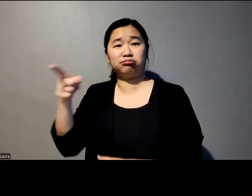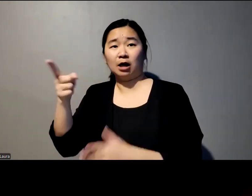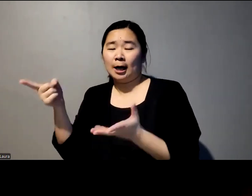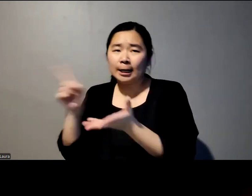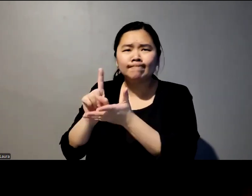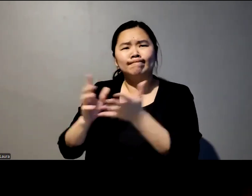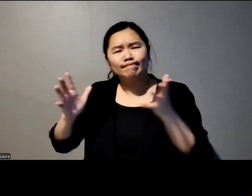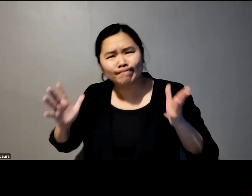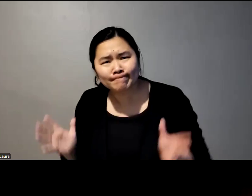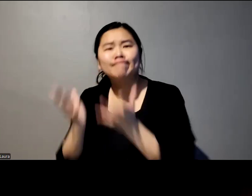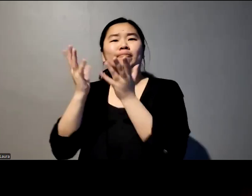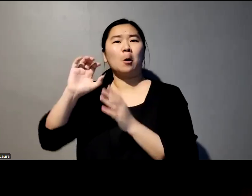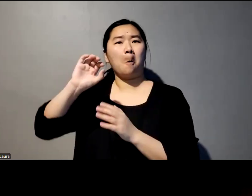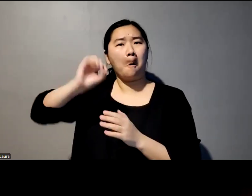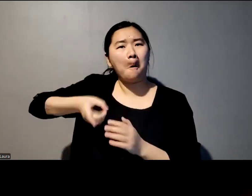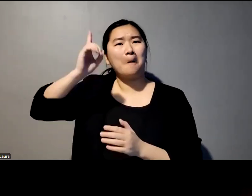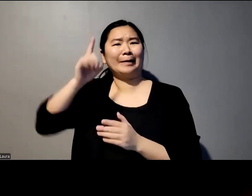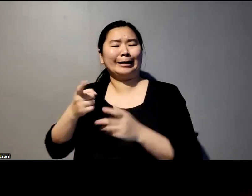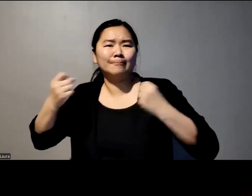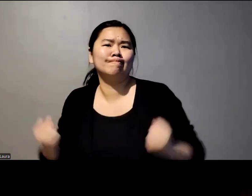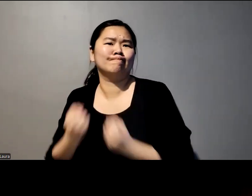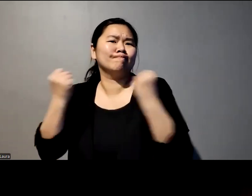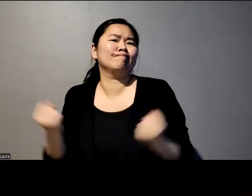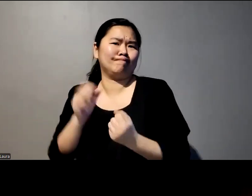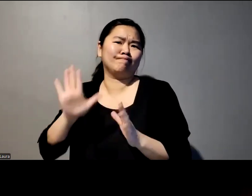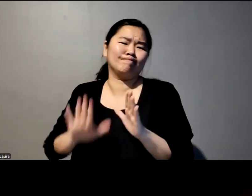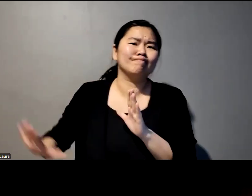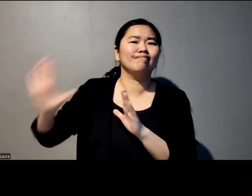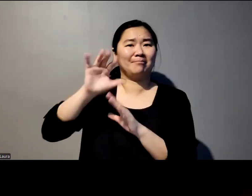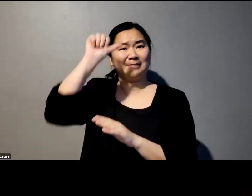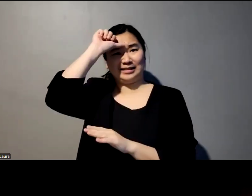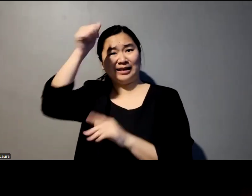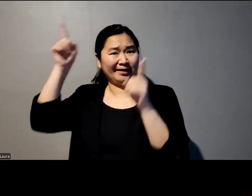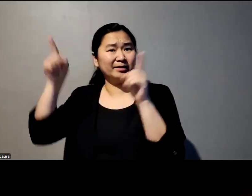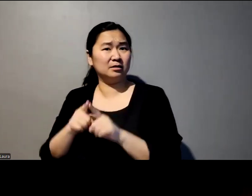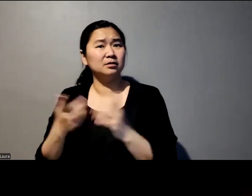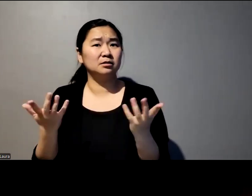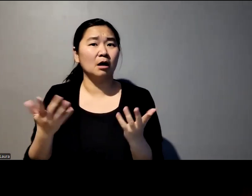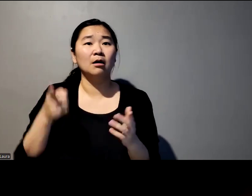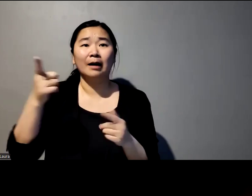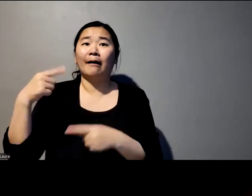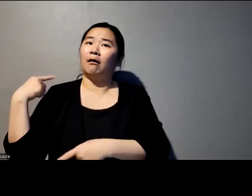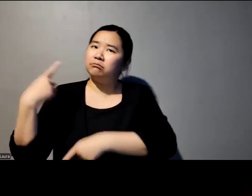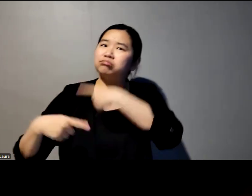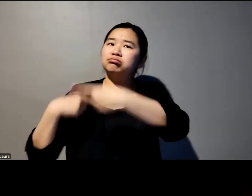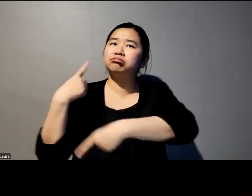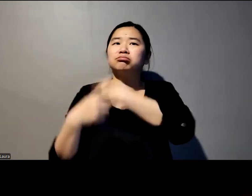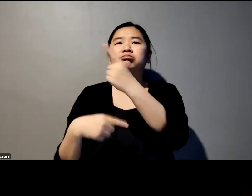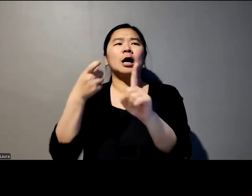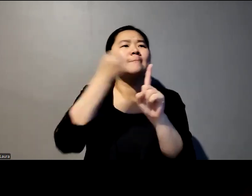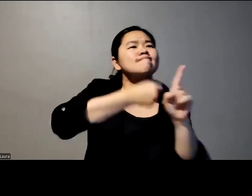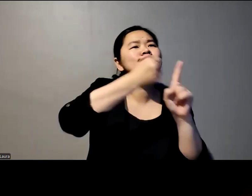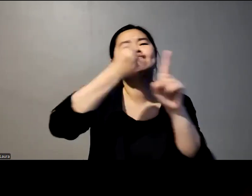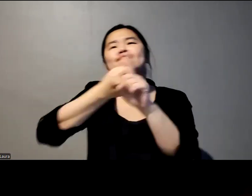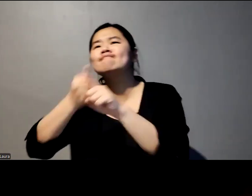inclusion, particularly on the issue of gender. And of course, she has been deeply involved in the deinstitutionalization